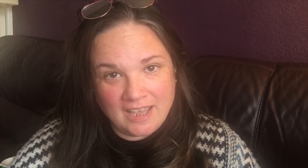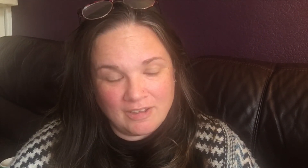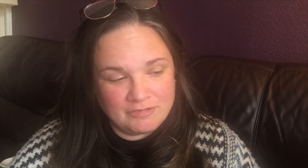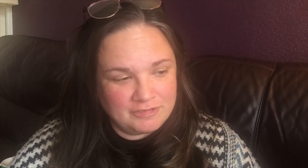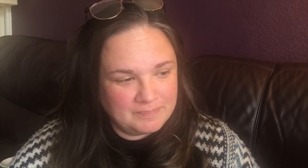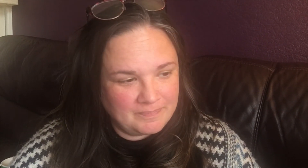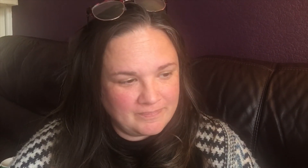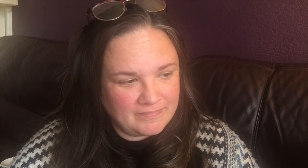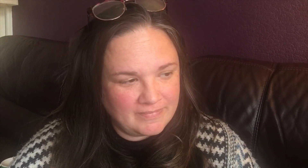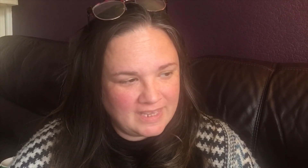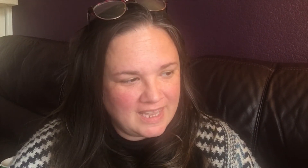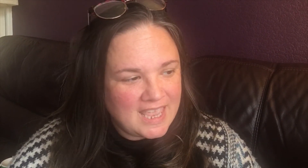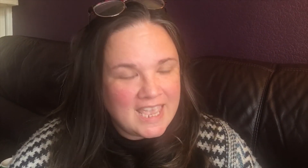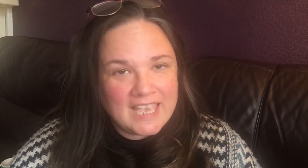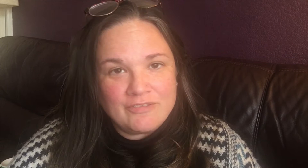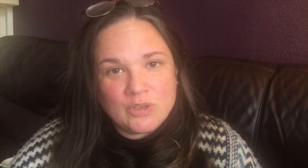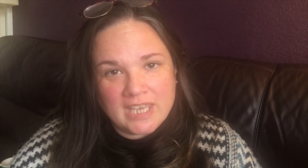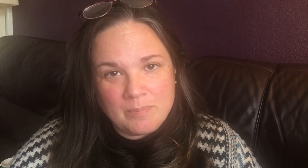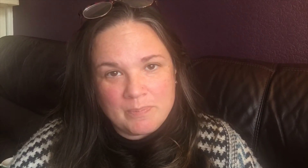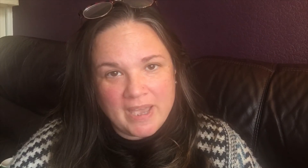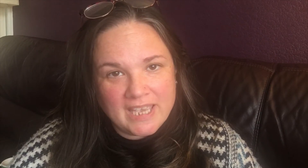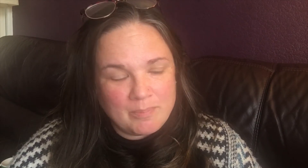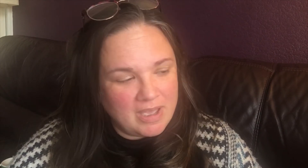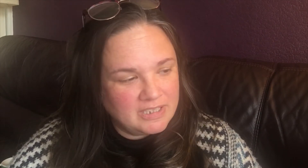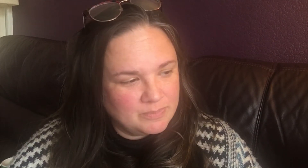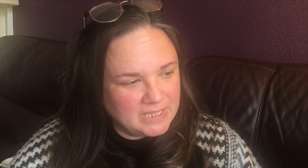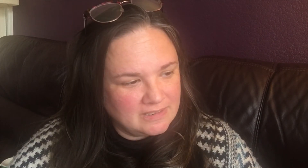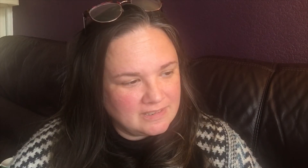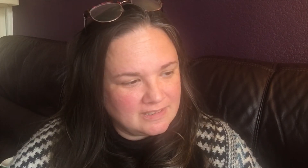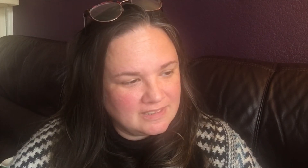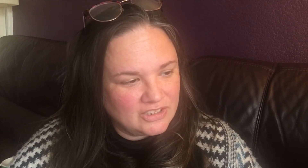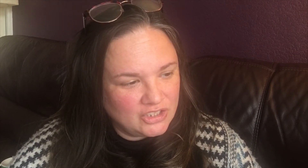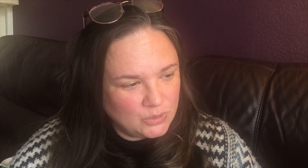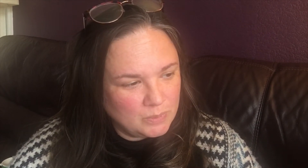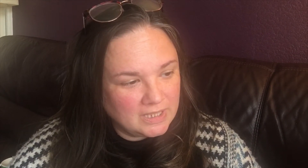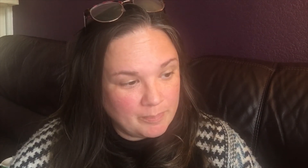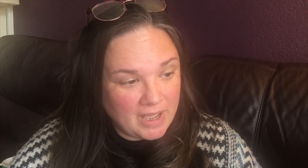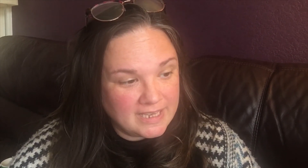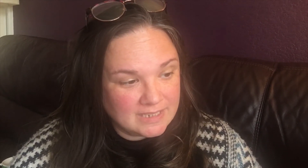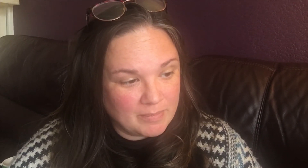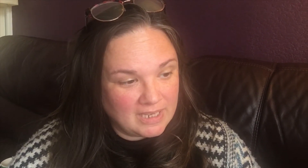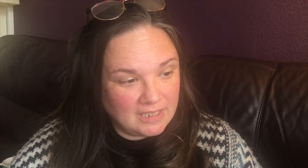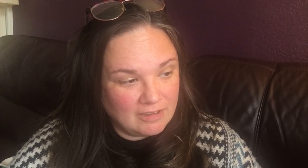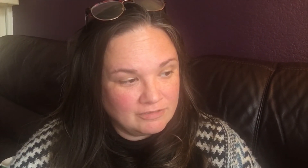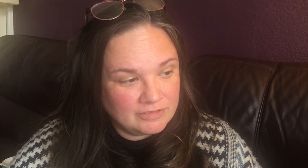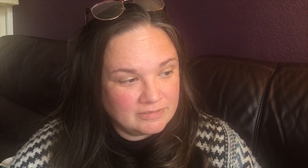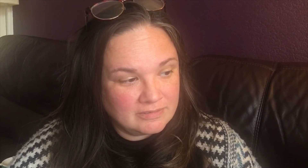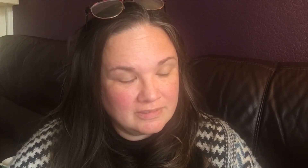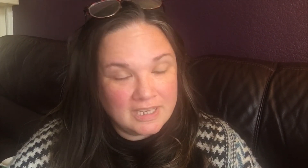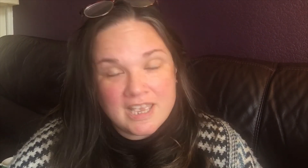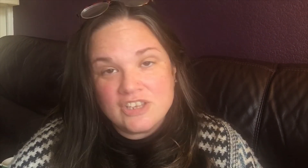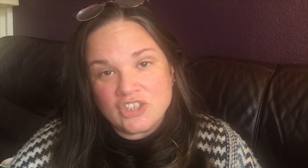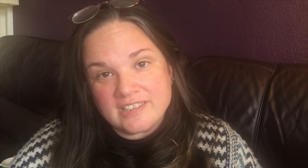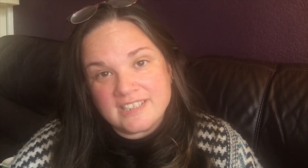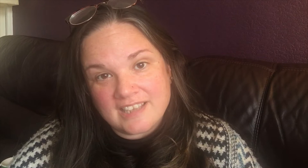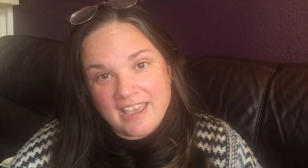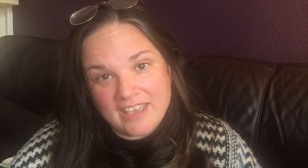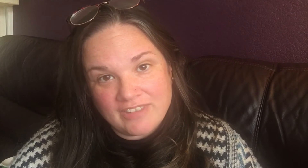love. If you keep my commandments, you will abide in my love, just as I have kept